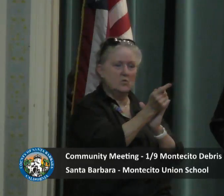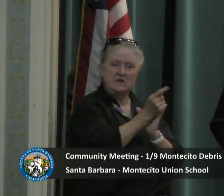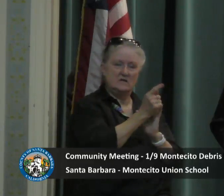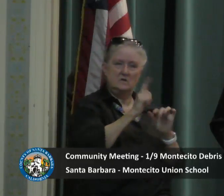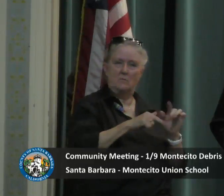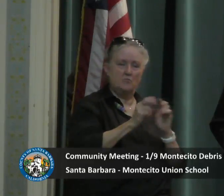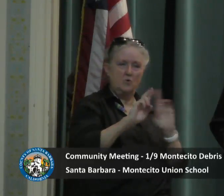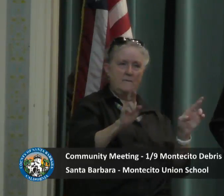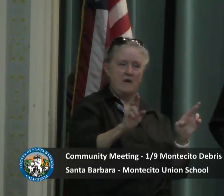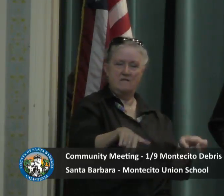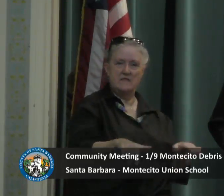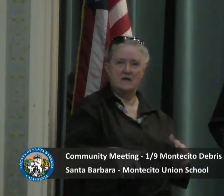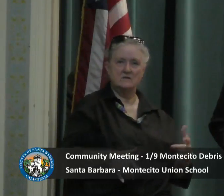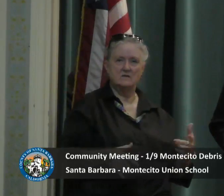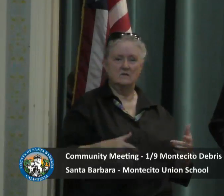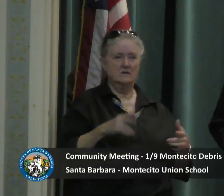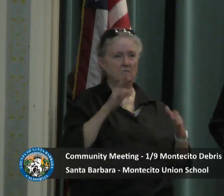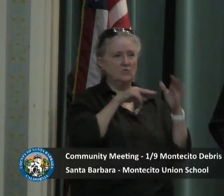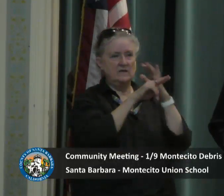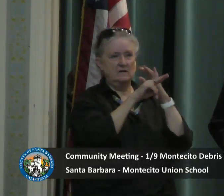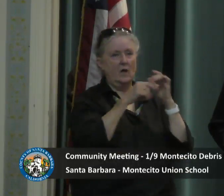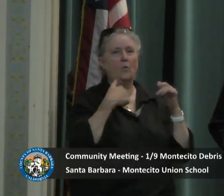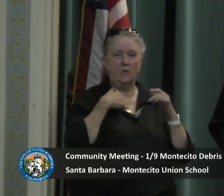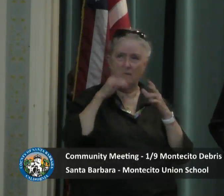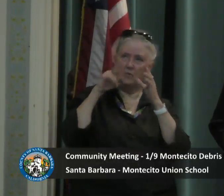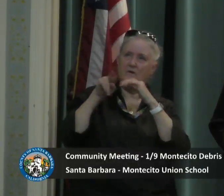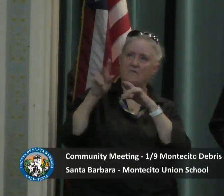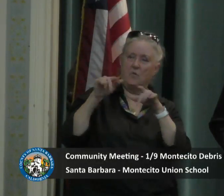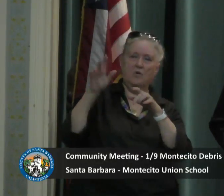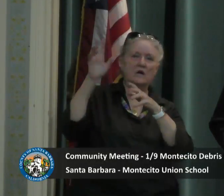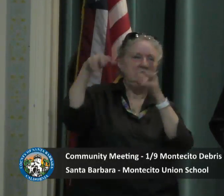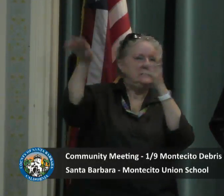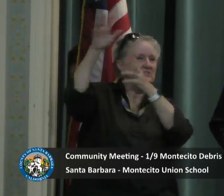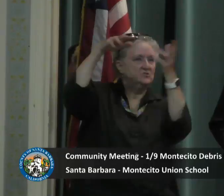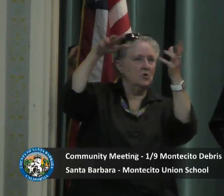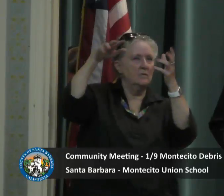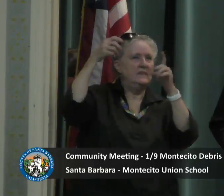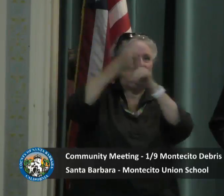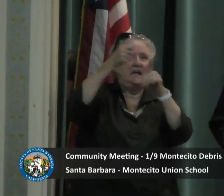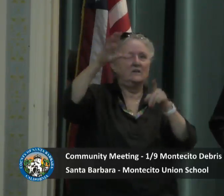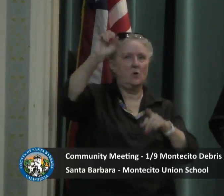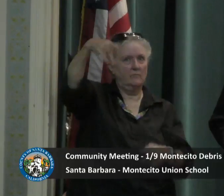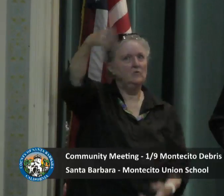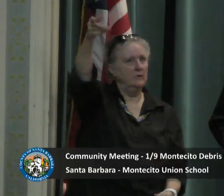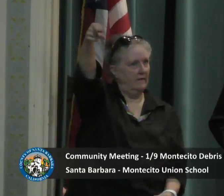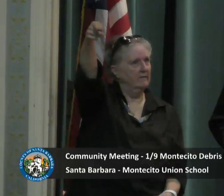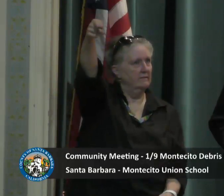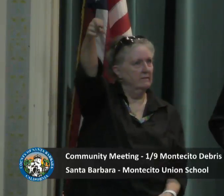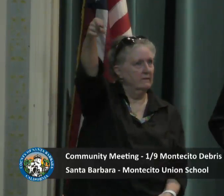that. That was not predicted. The storm we prepared for was the storm that hit Carpinteria.